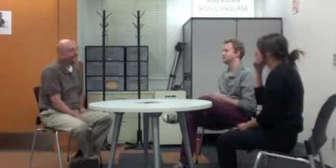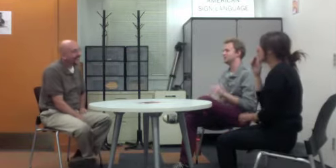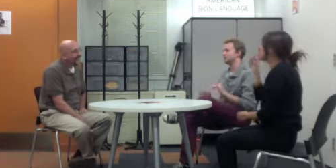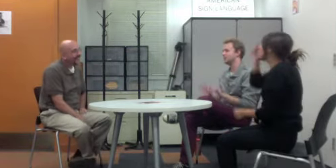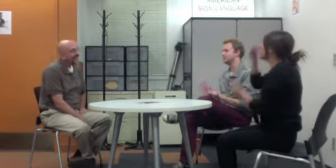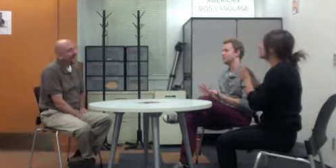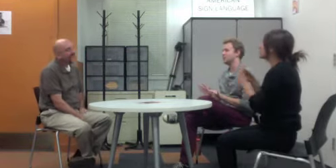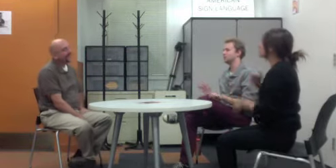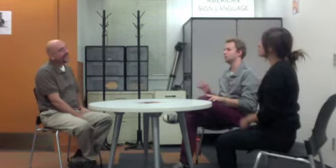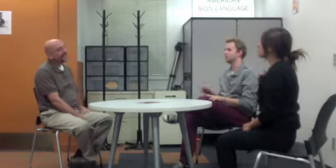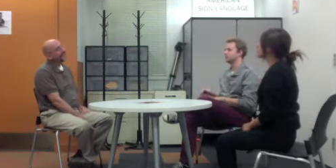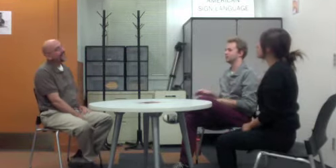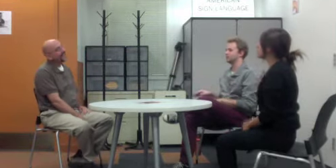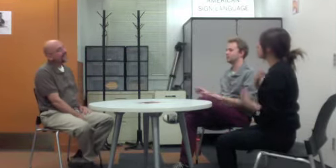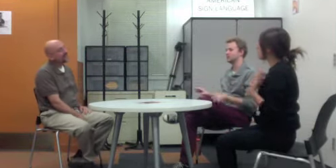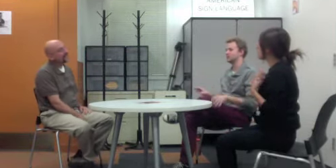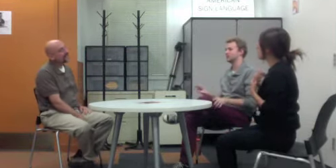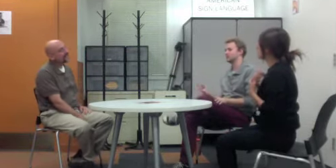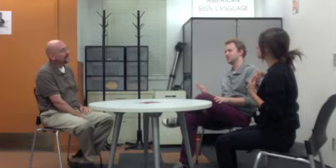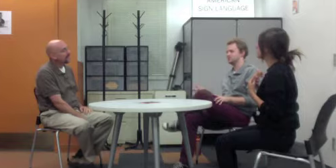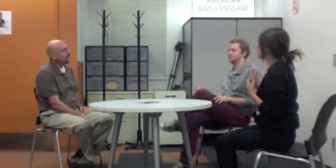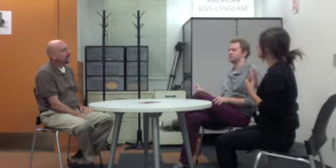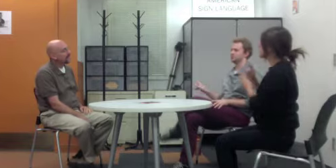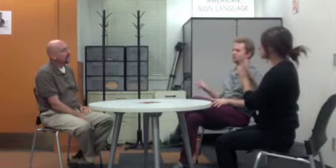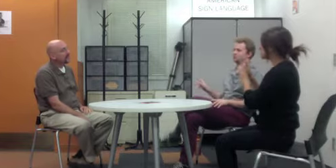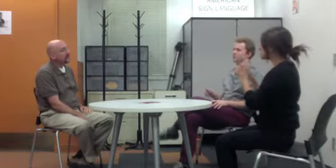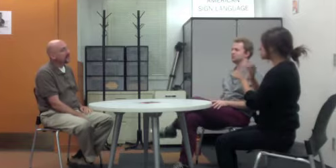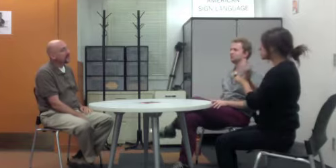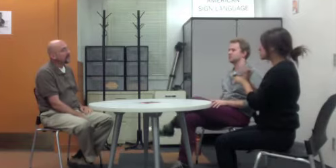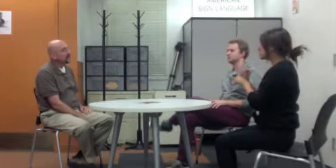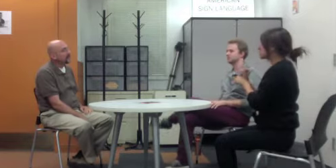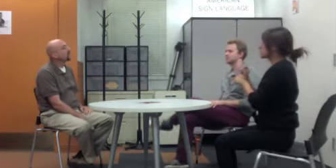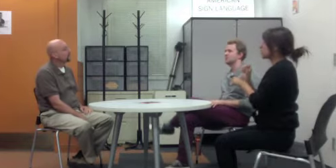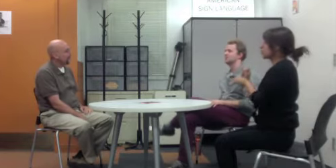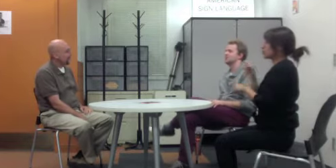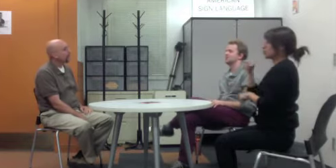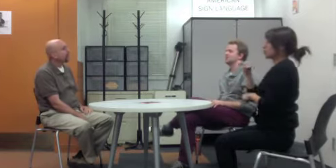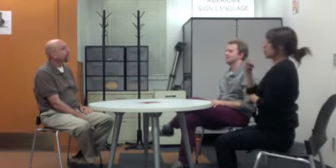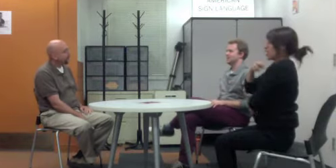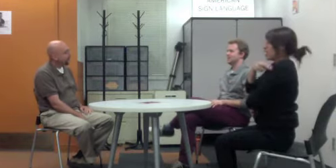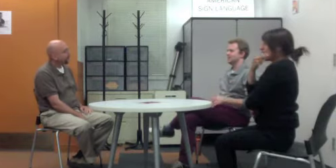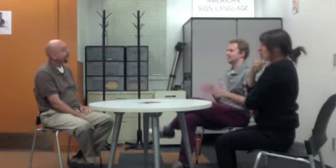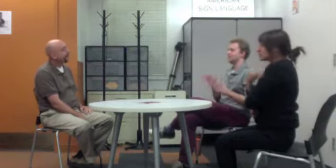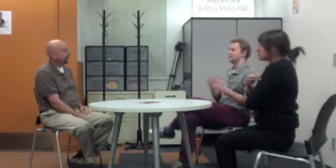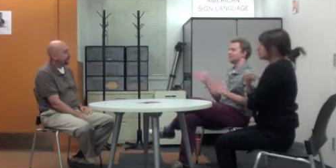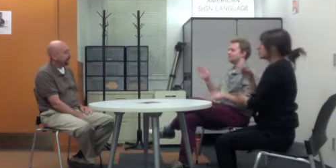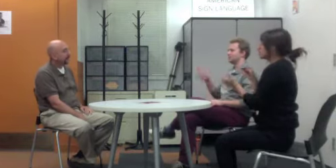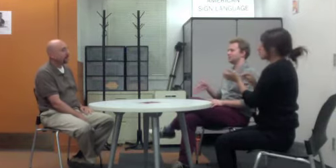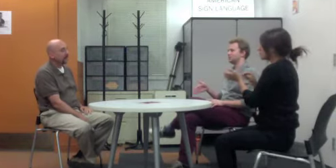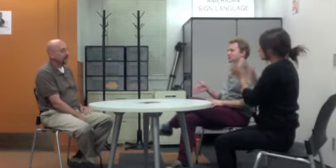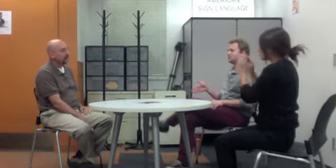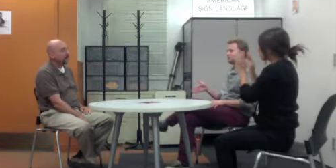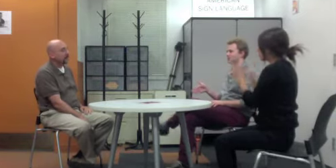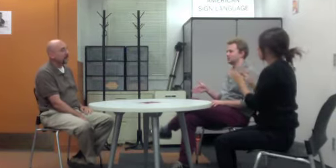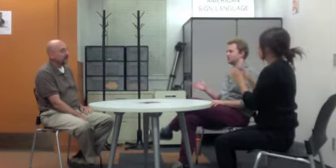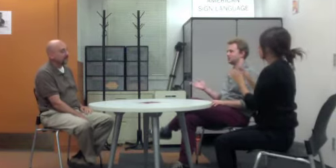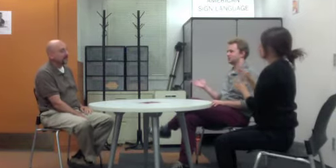a lifeguard and working in kitchens and hospitals and nursing homes. And I never thought I'd become an interpreter, so it's really